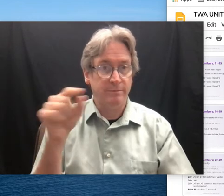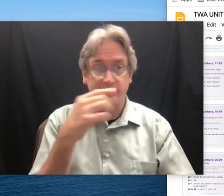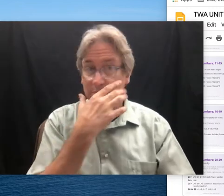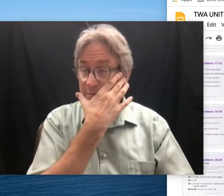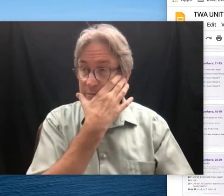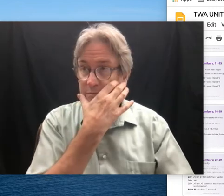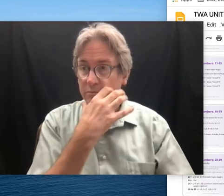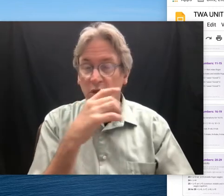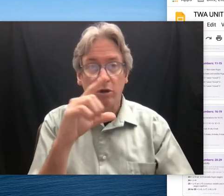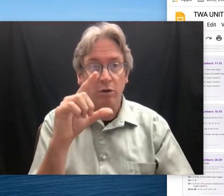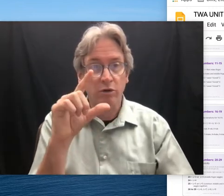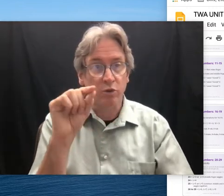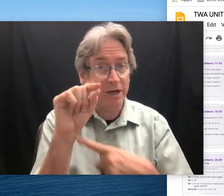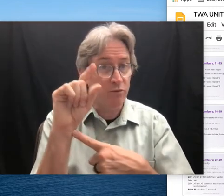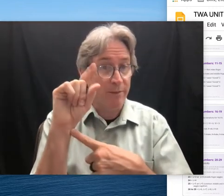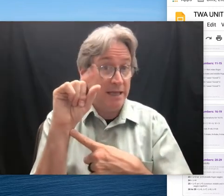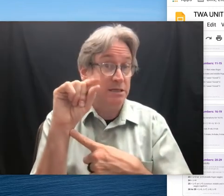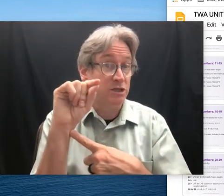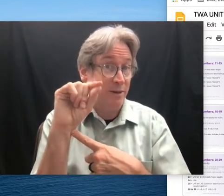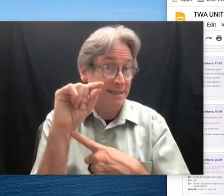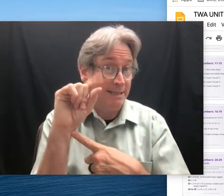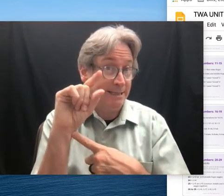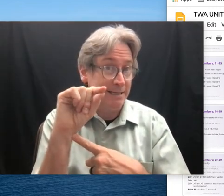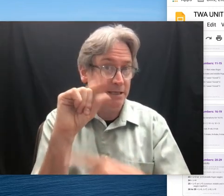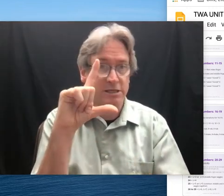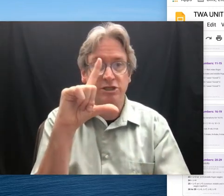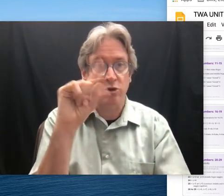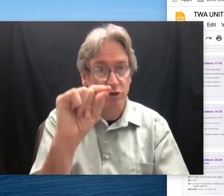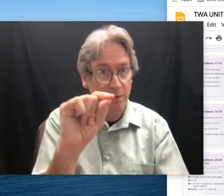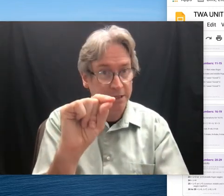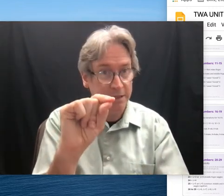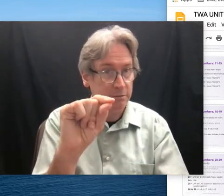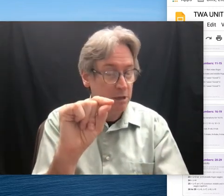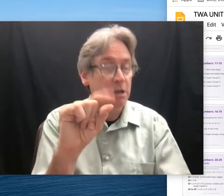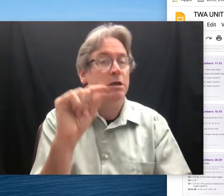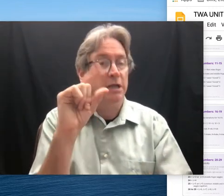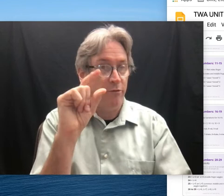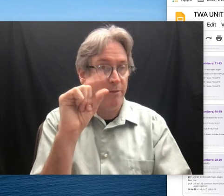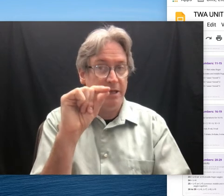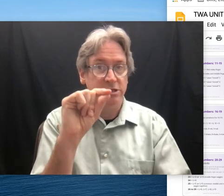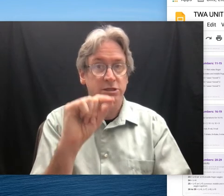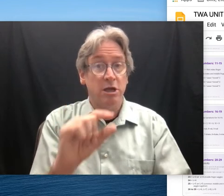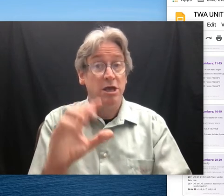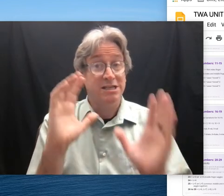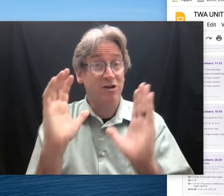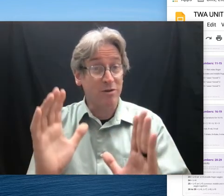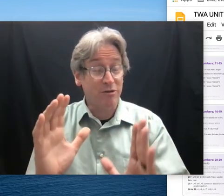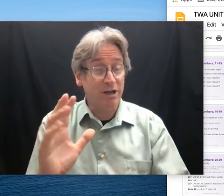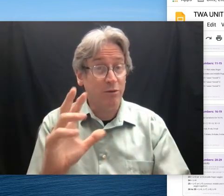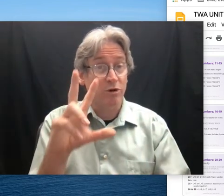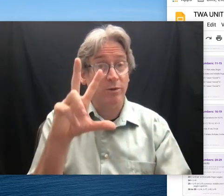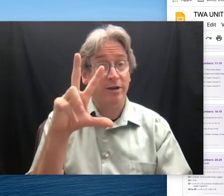30, 20 repeats 20. It doesn't just go 20. It repeats. Starting with 30, we're doing